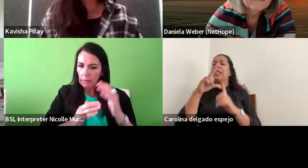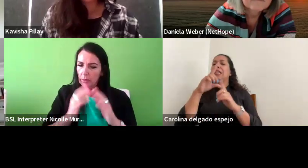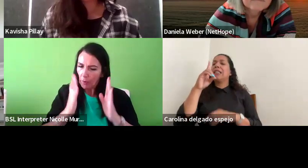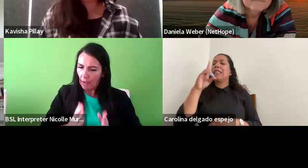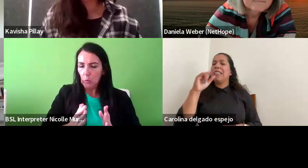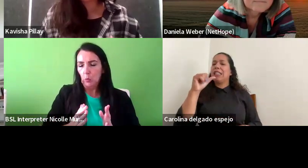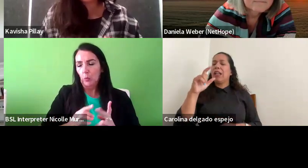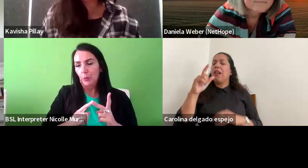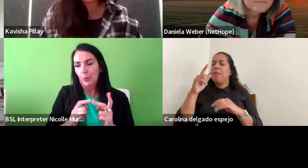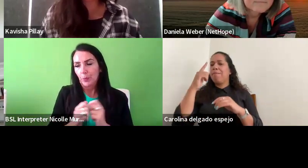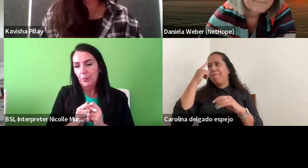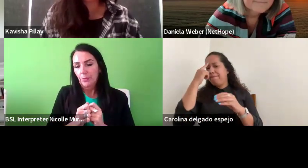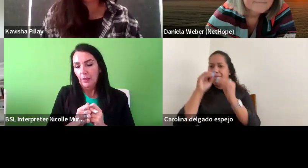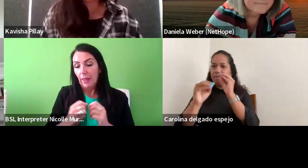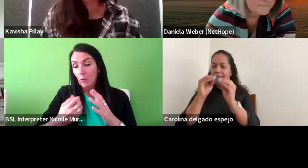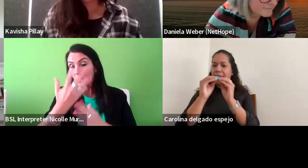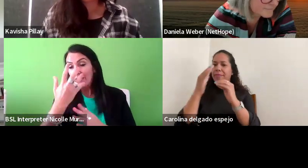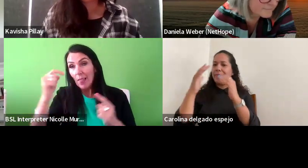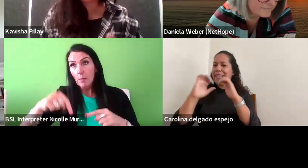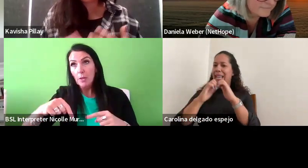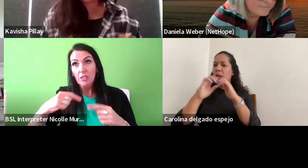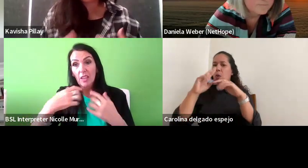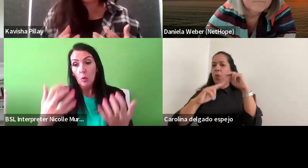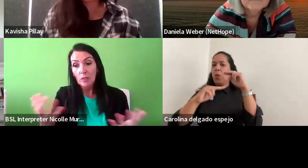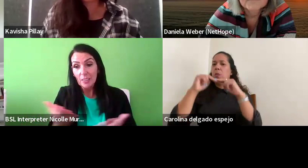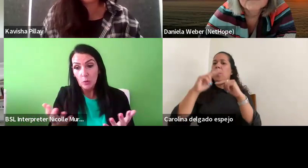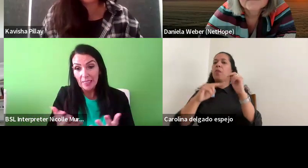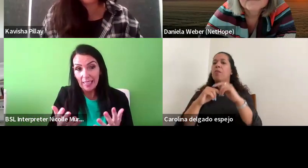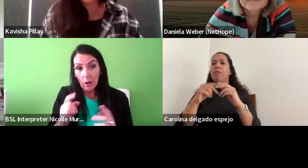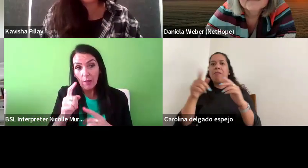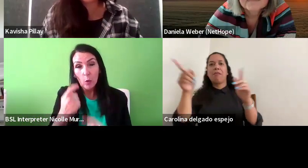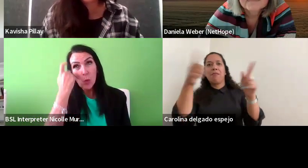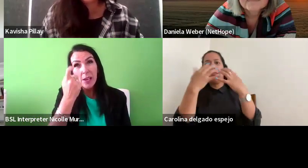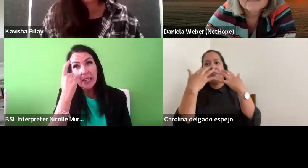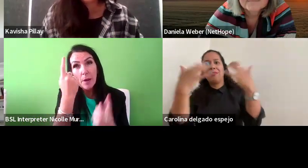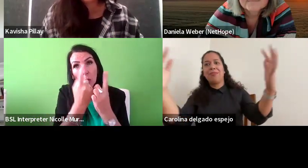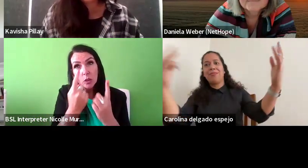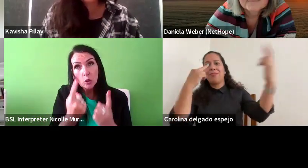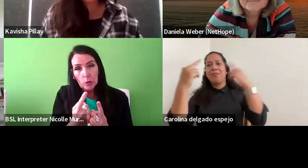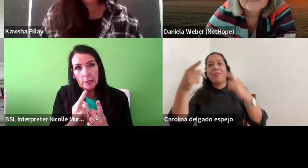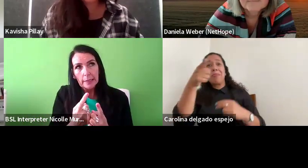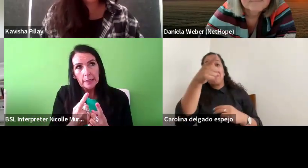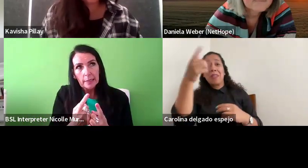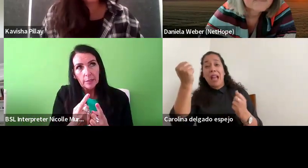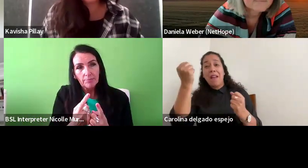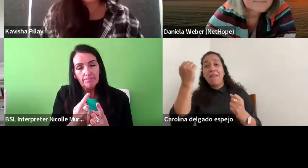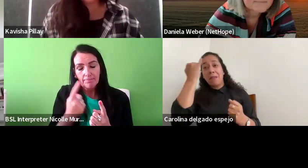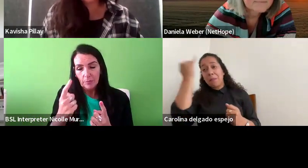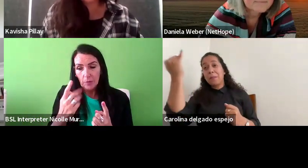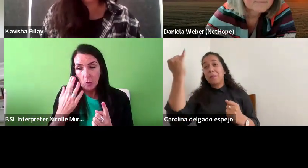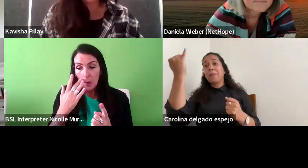And for those for the developers in the room, or those thinking about these issues, when we